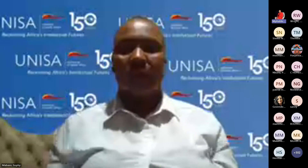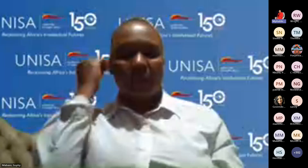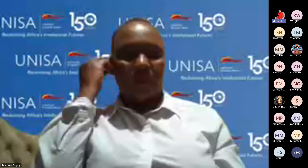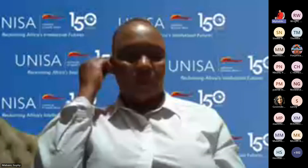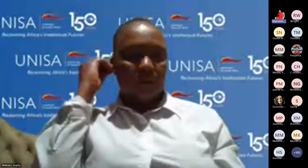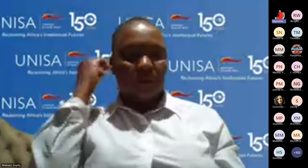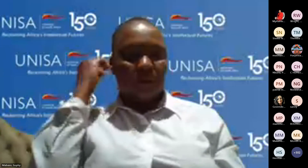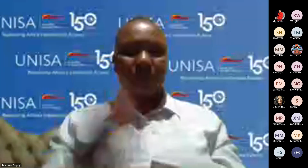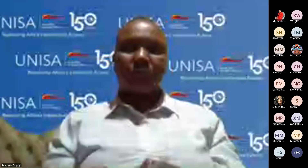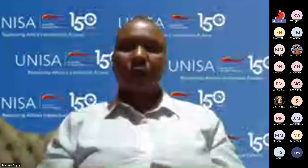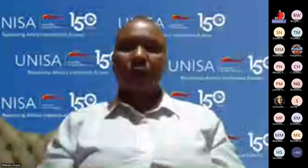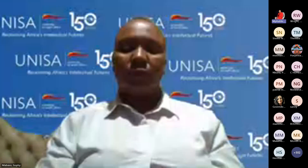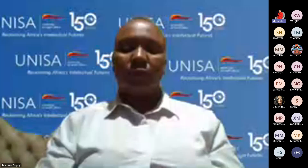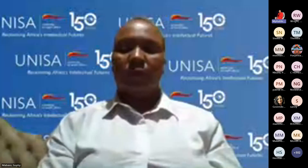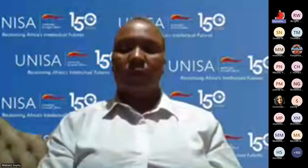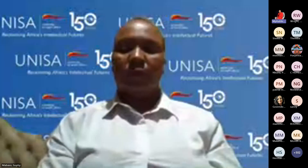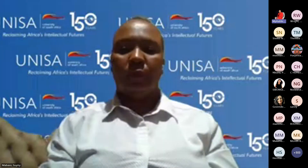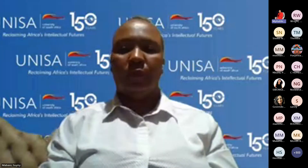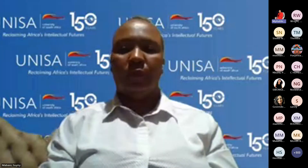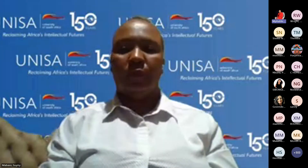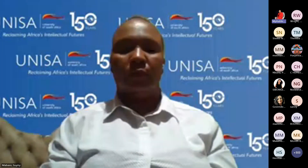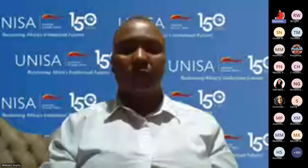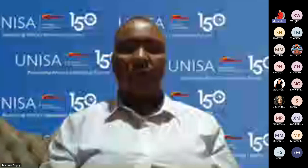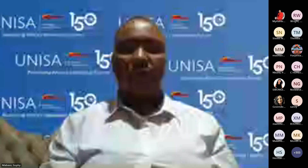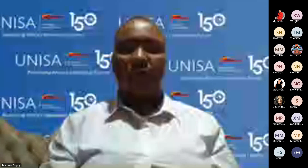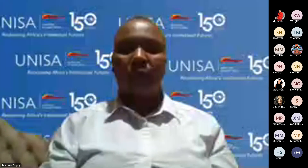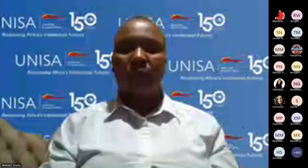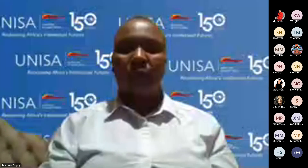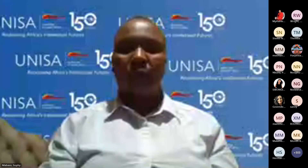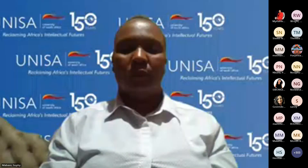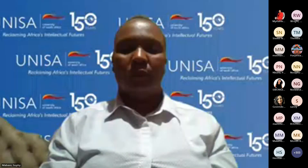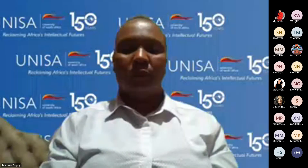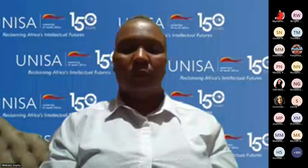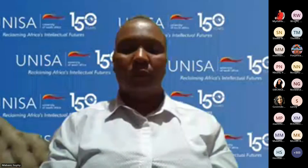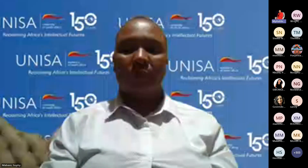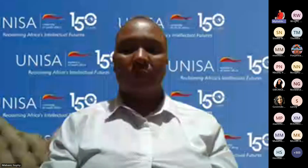screen is where I want it to be.